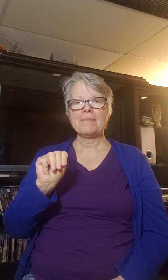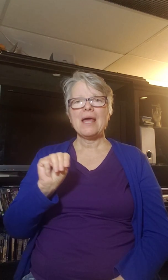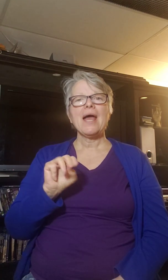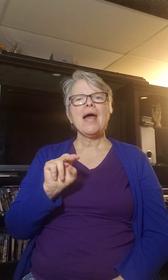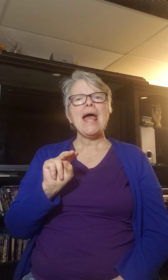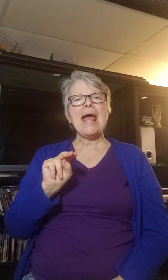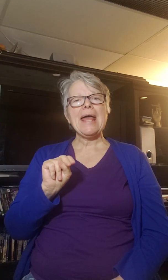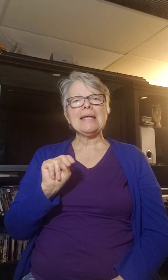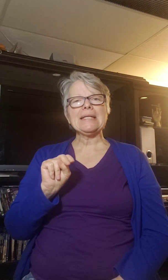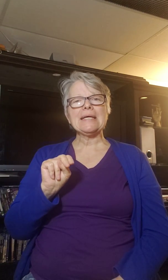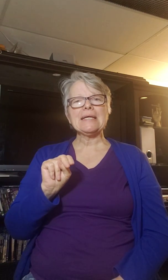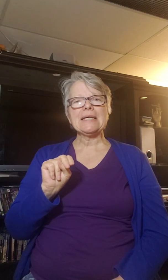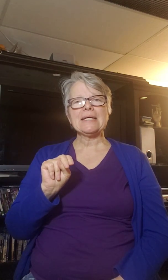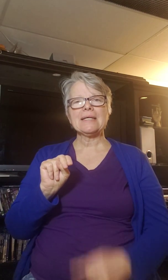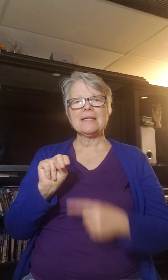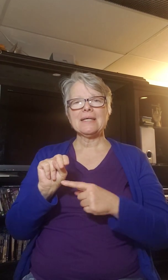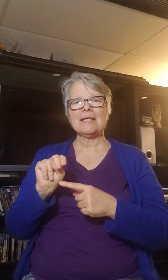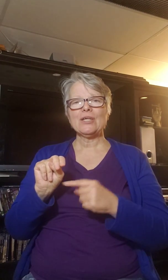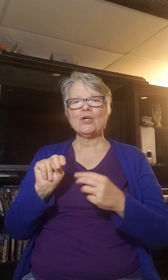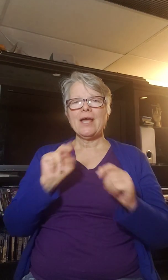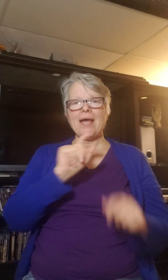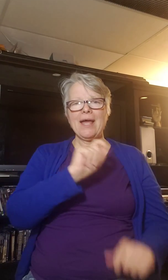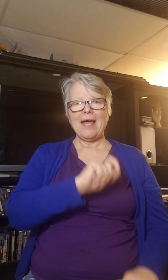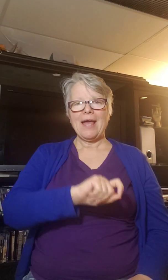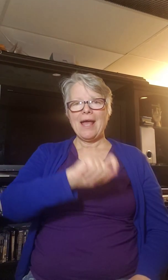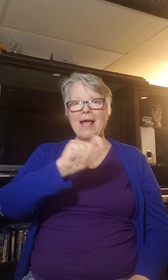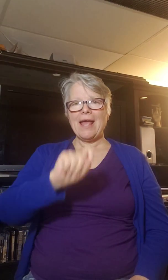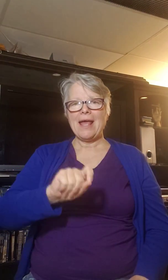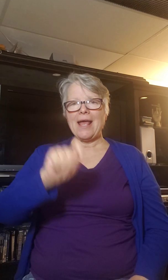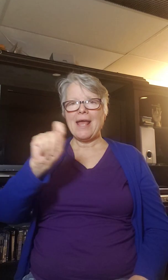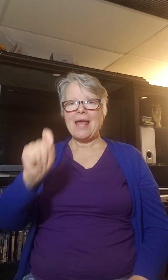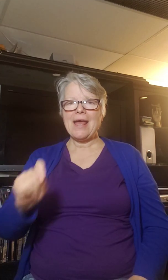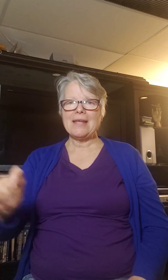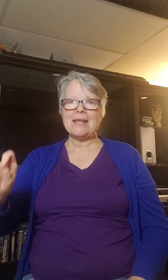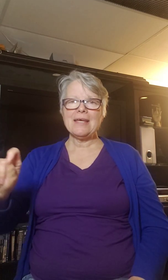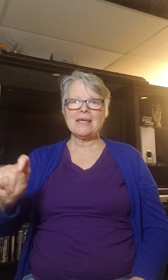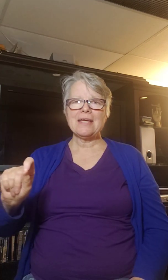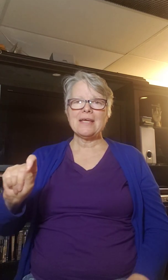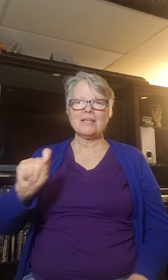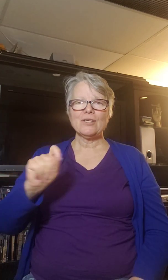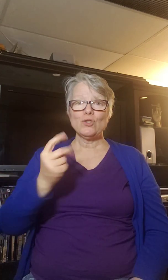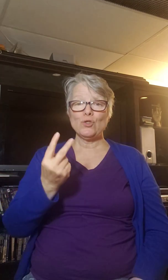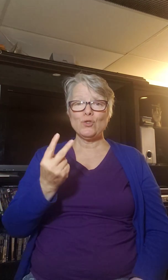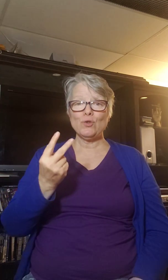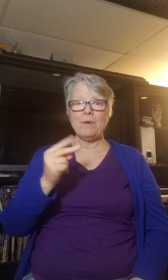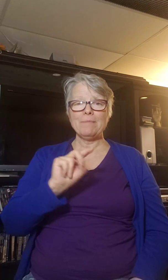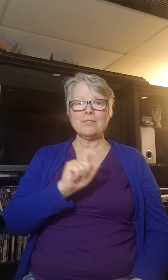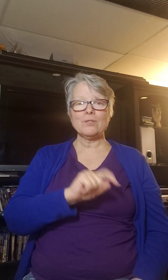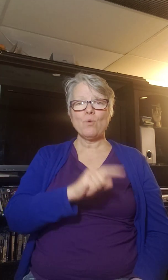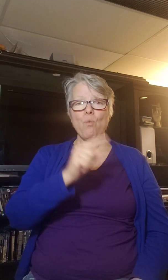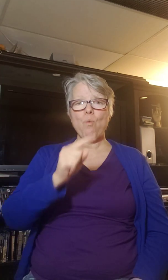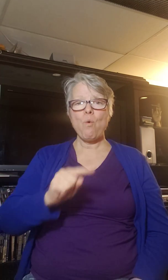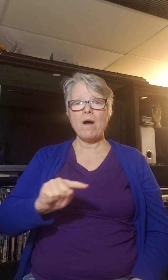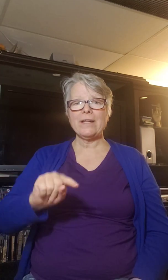N. N. 2 bumps.